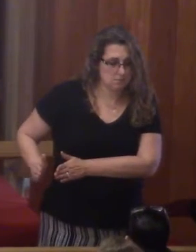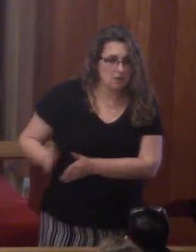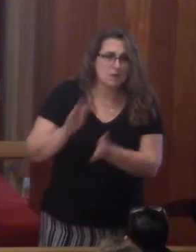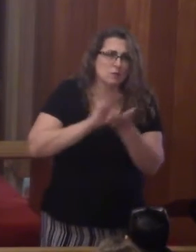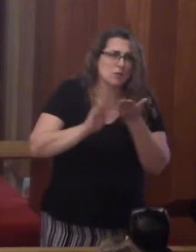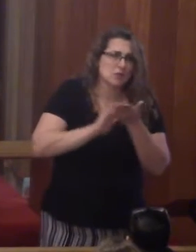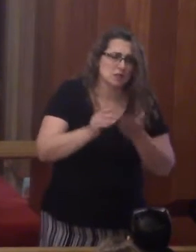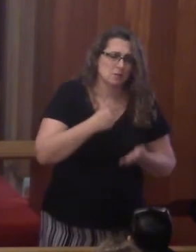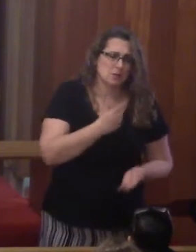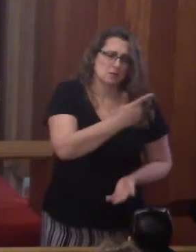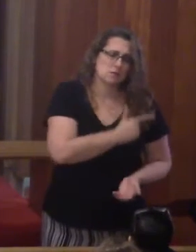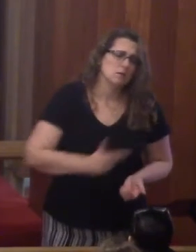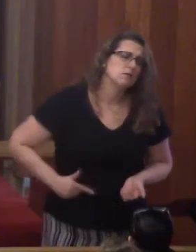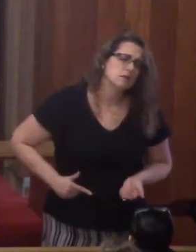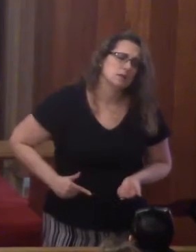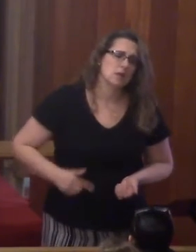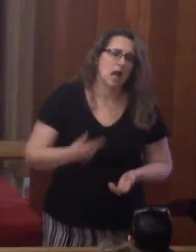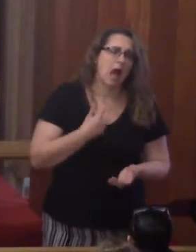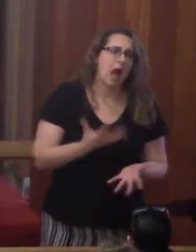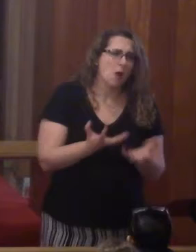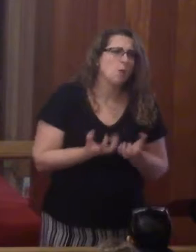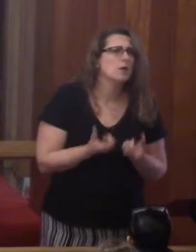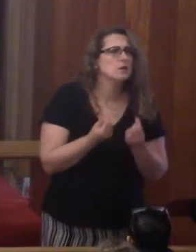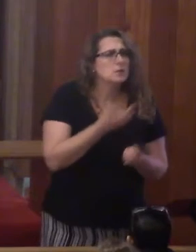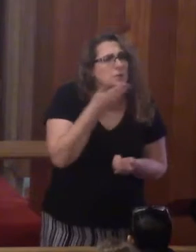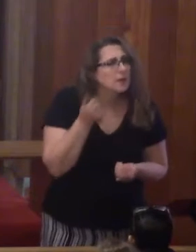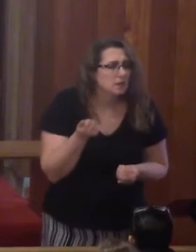Forgive me, Lord. I desire to do better.